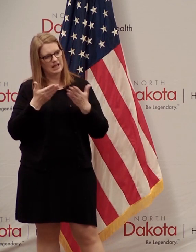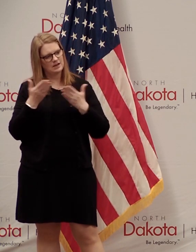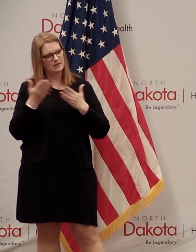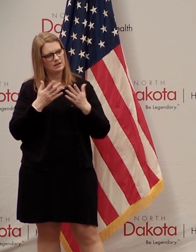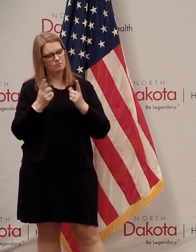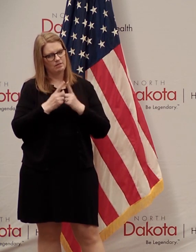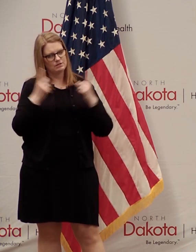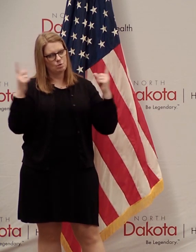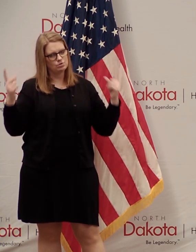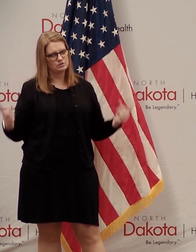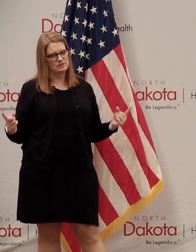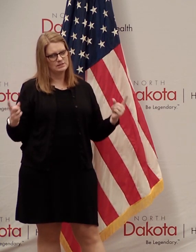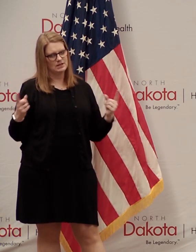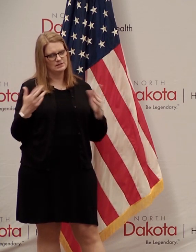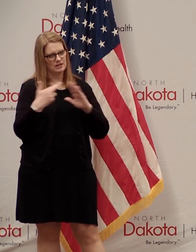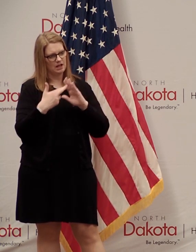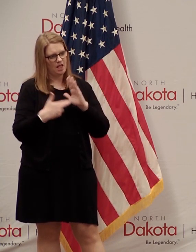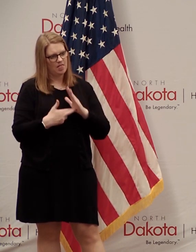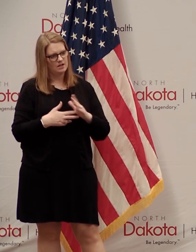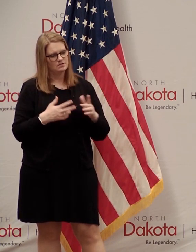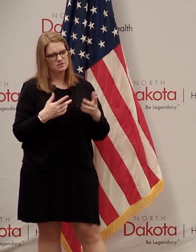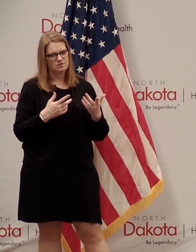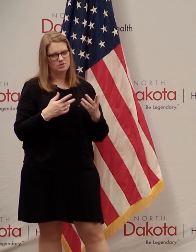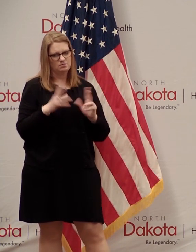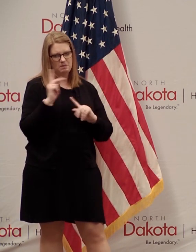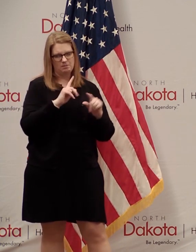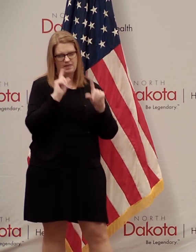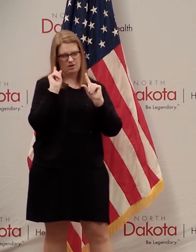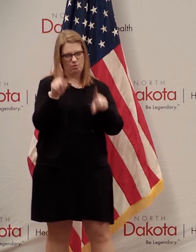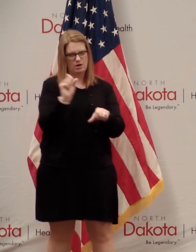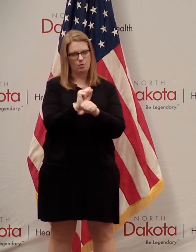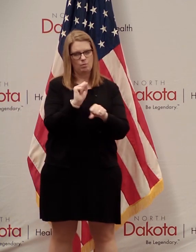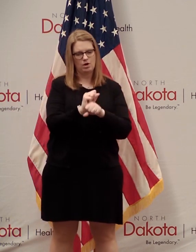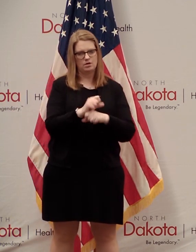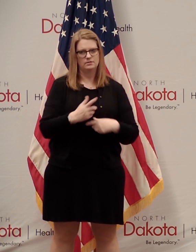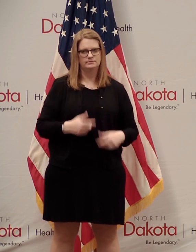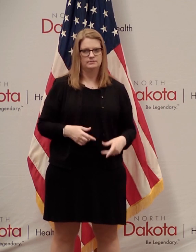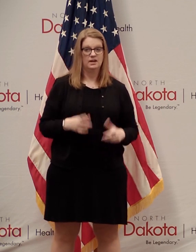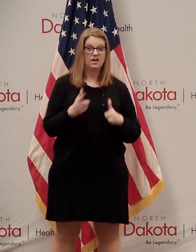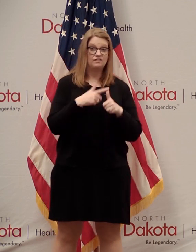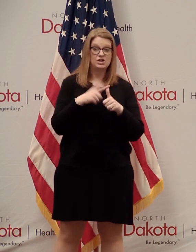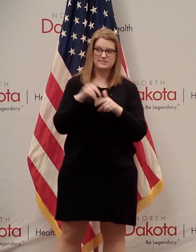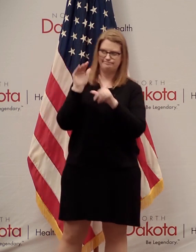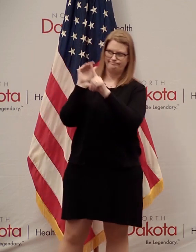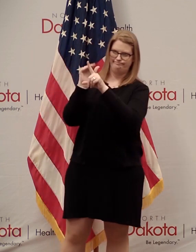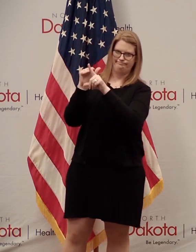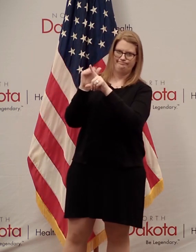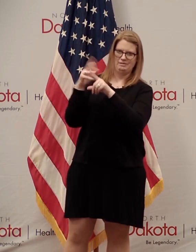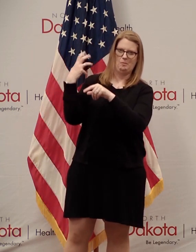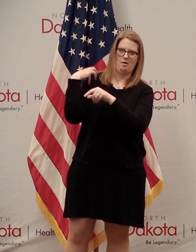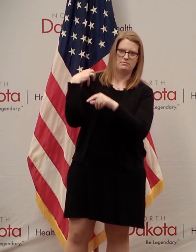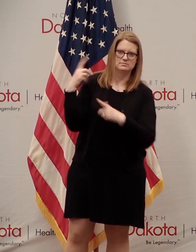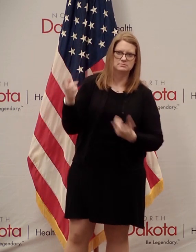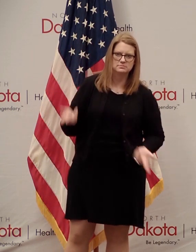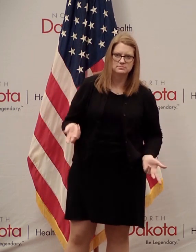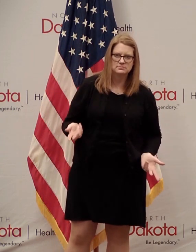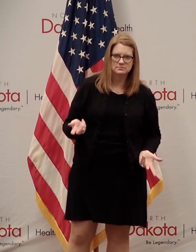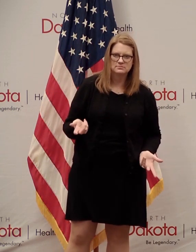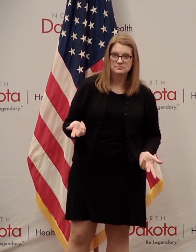do? Well, I think number one is talk to your employer. I mean, I think the greatest,